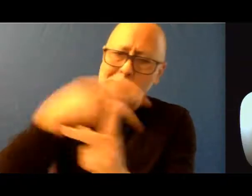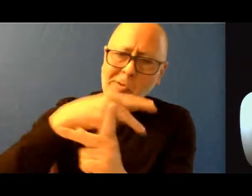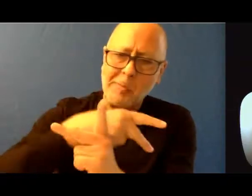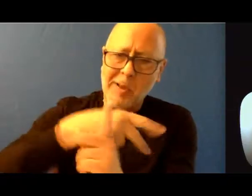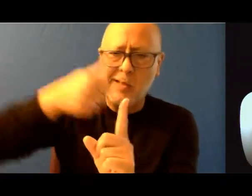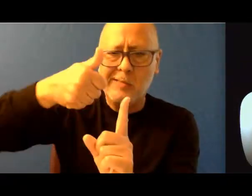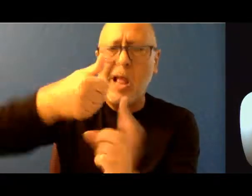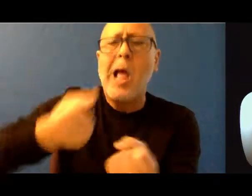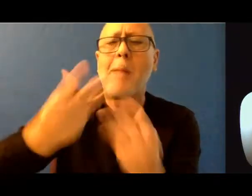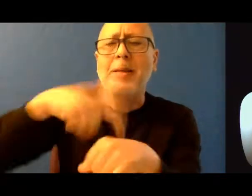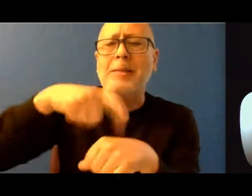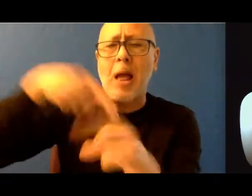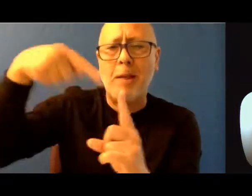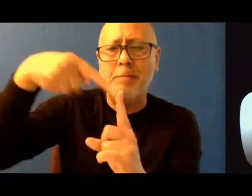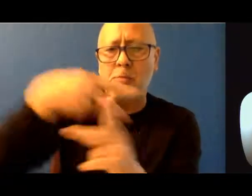that tells